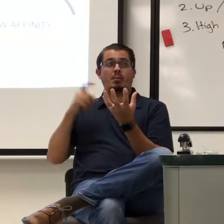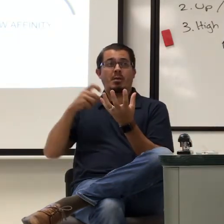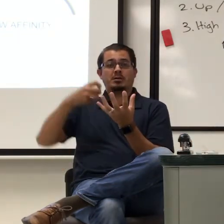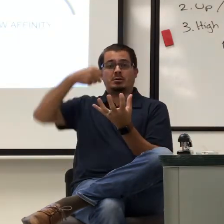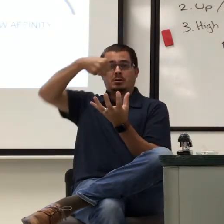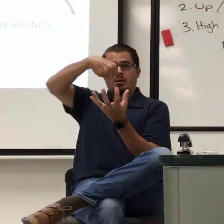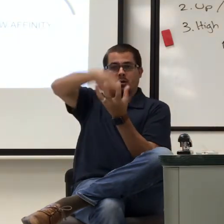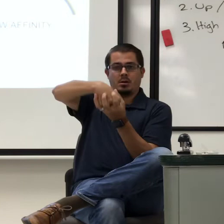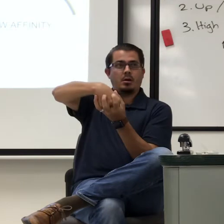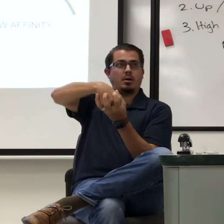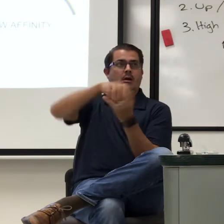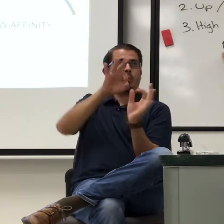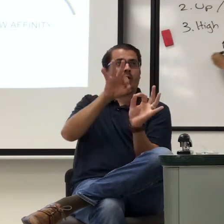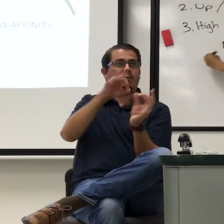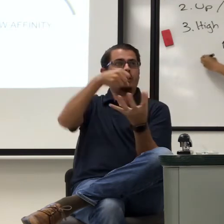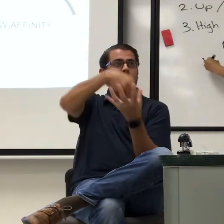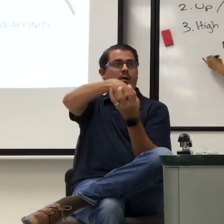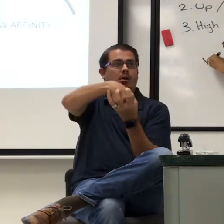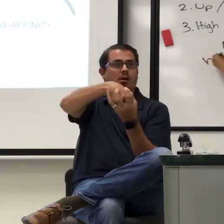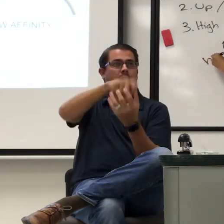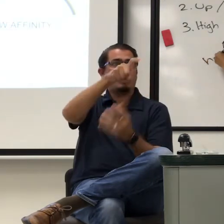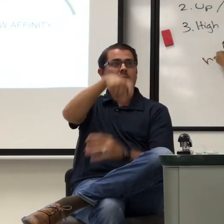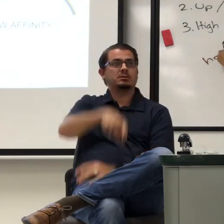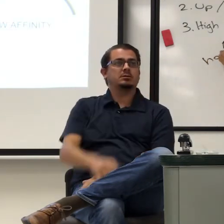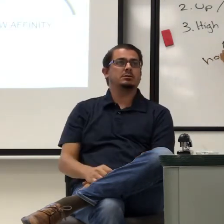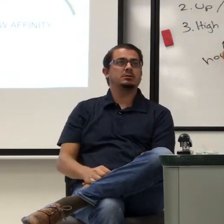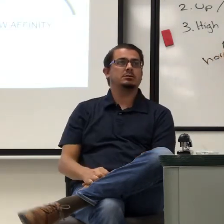tightly. Okay?